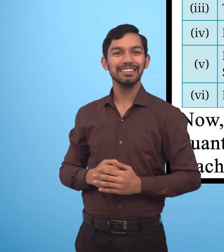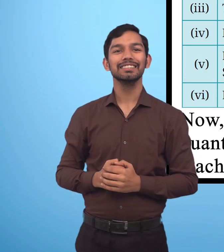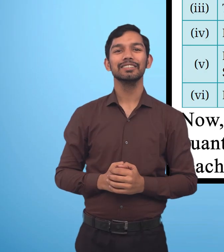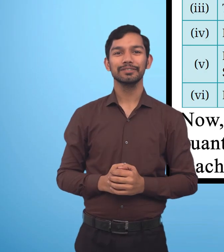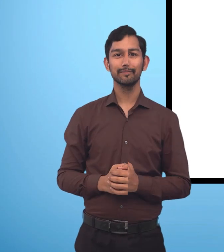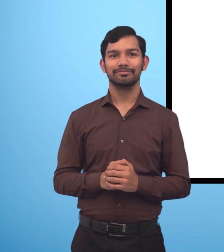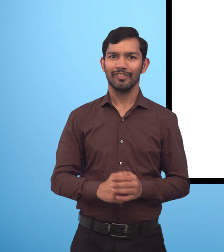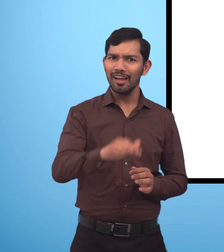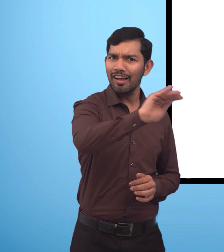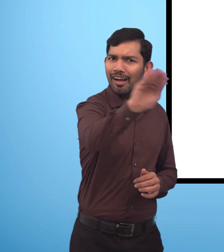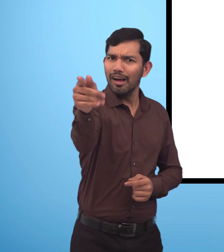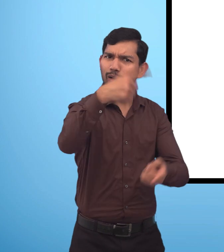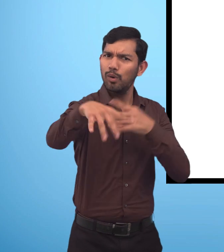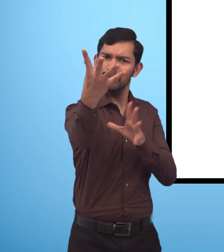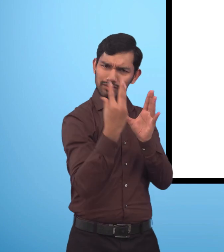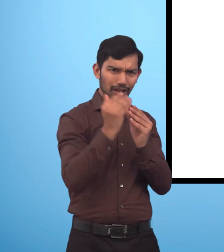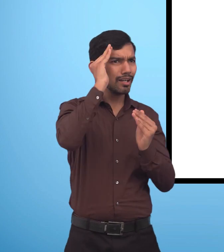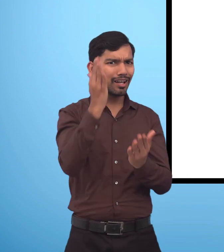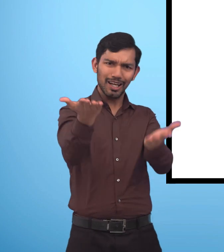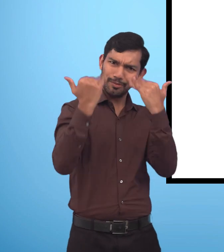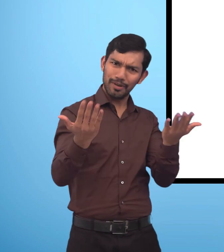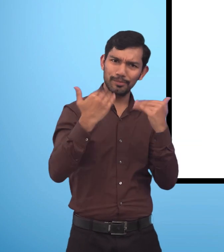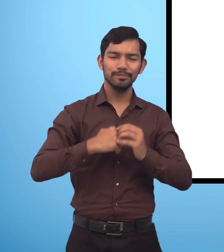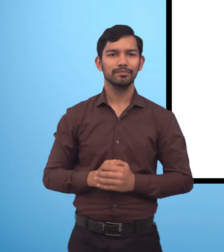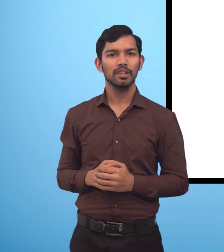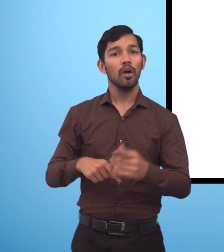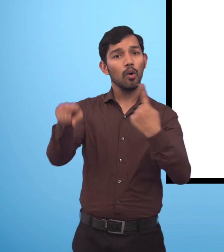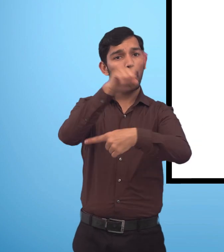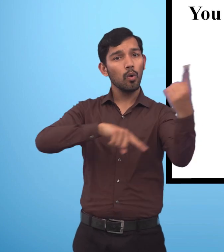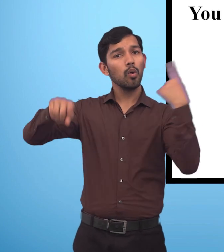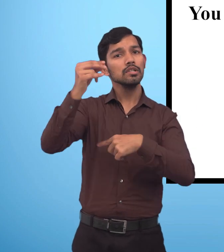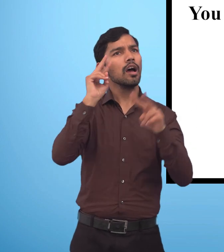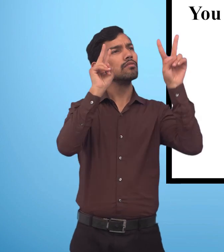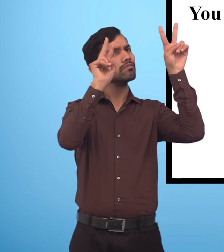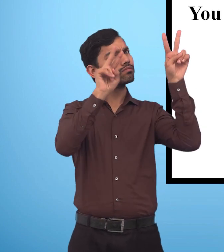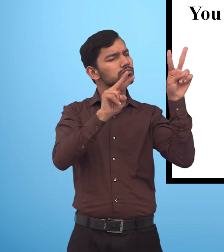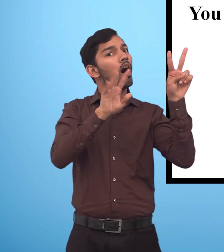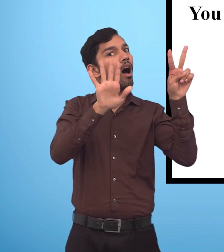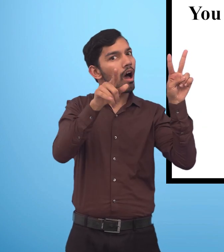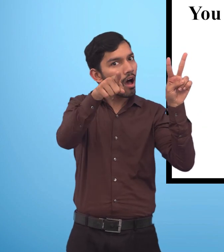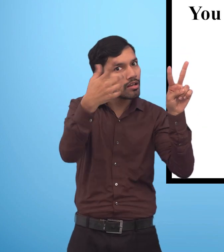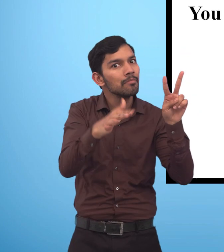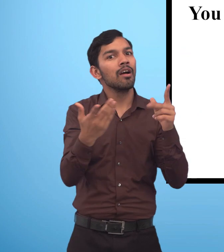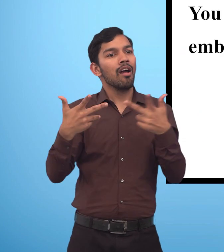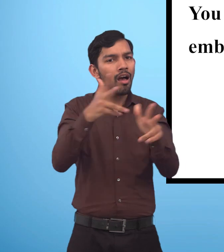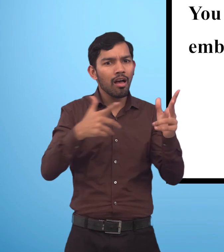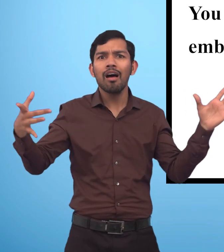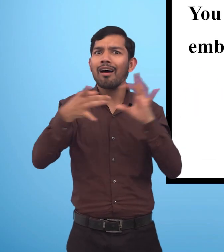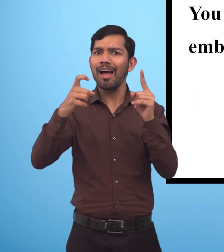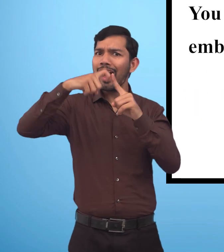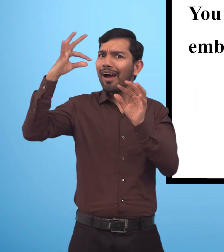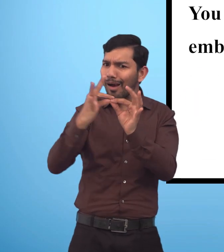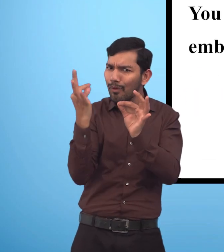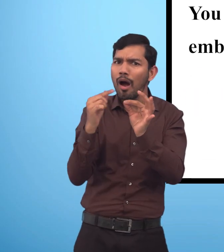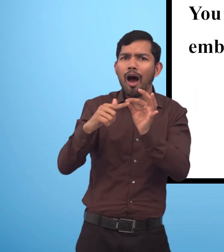classmates. Let us listen. You will listen to a talk about Kathiawar